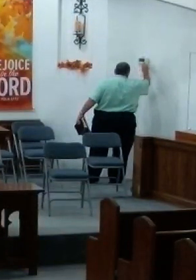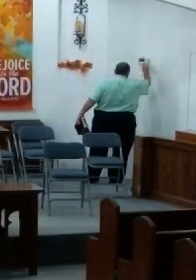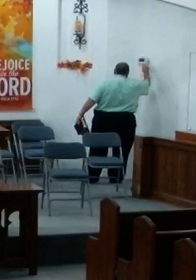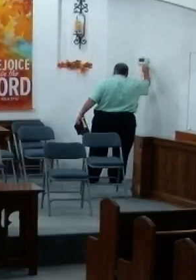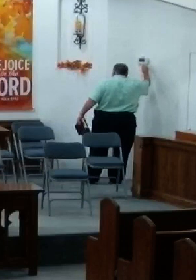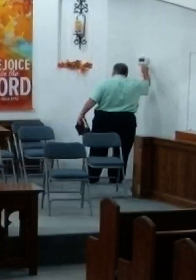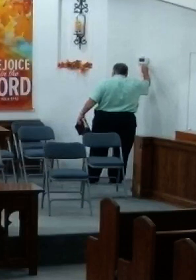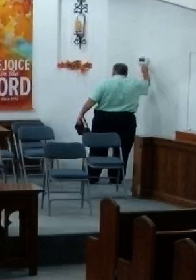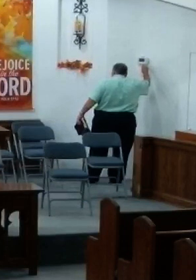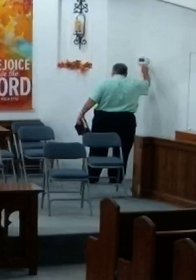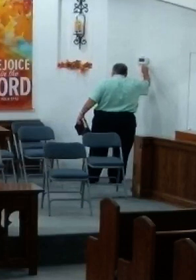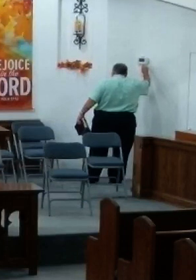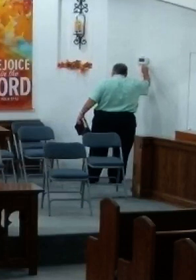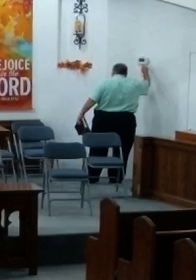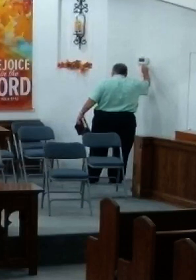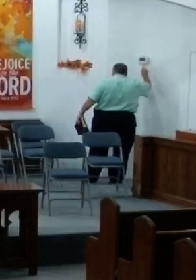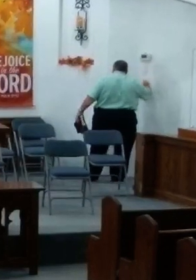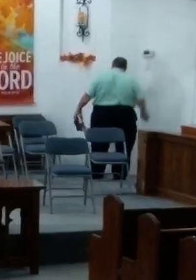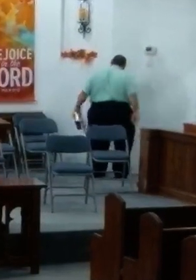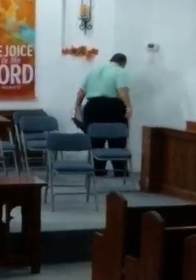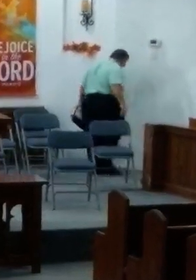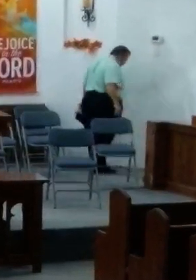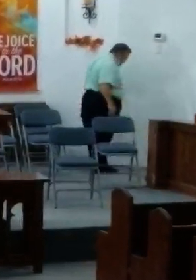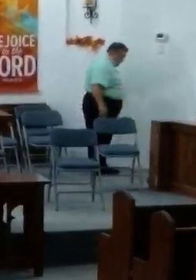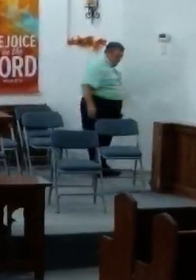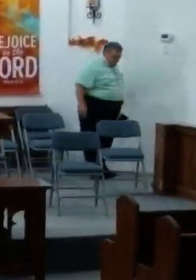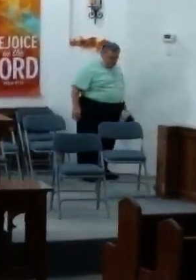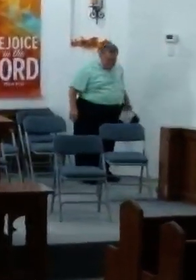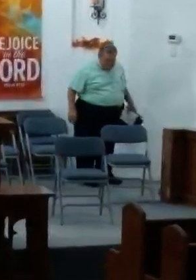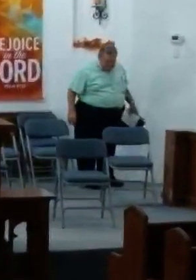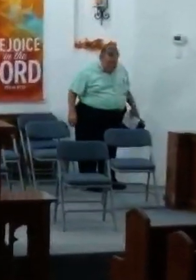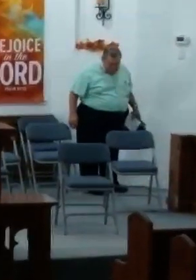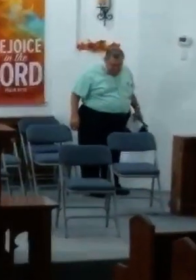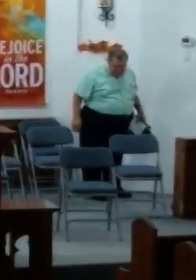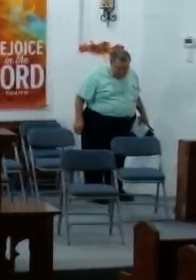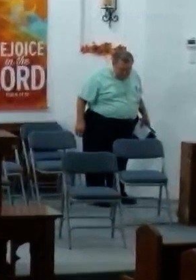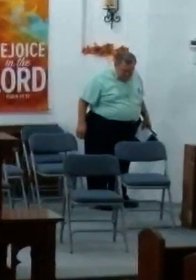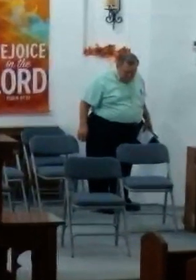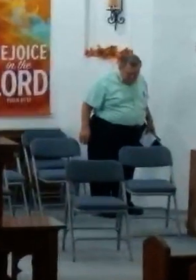Thank you.